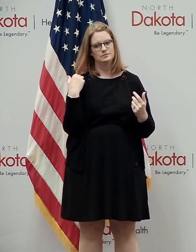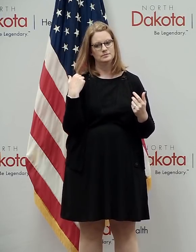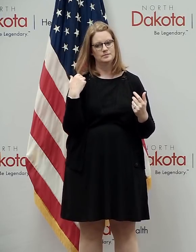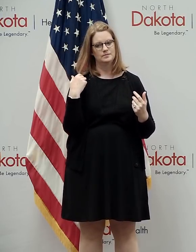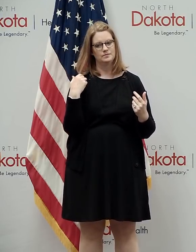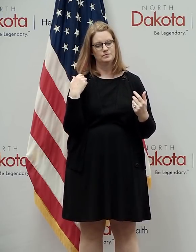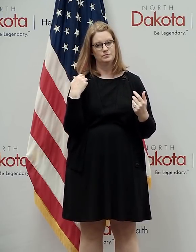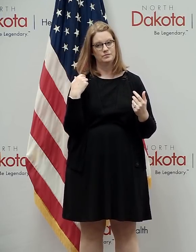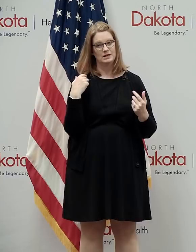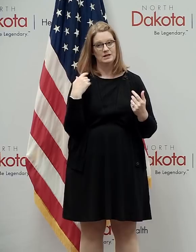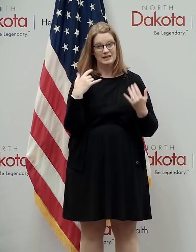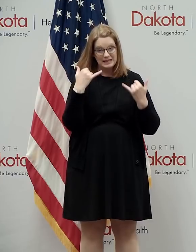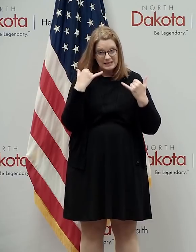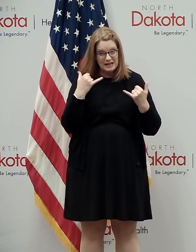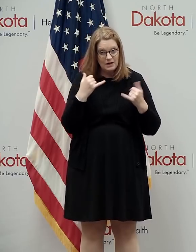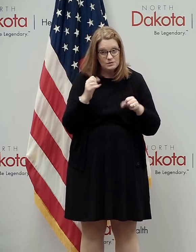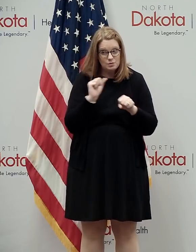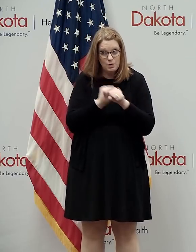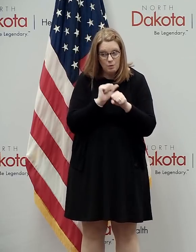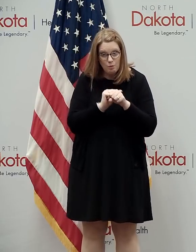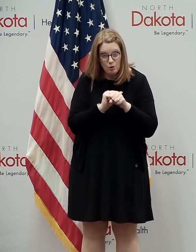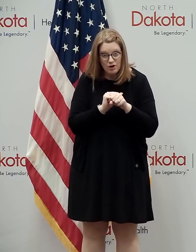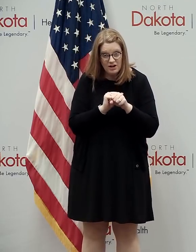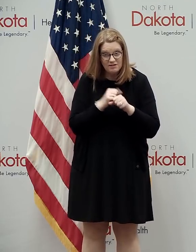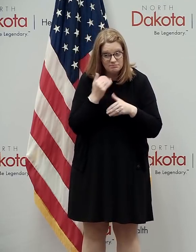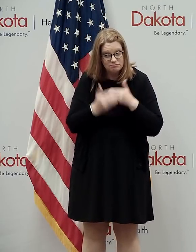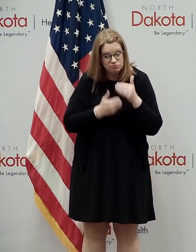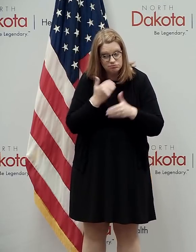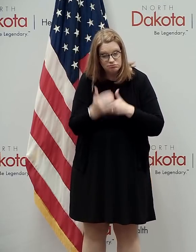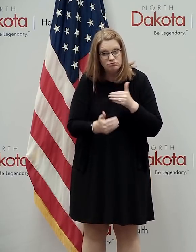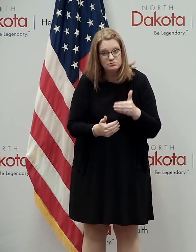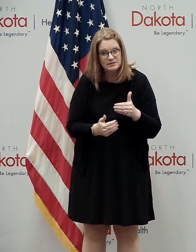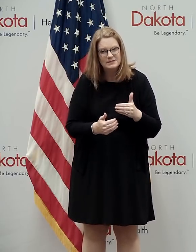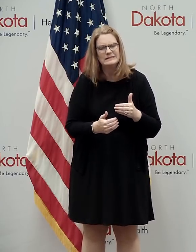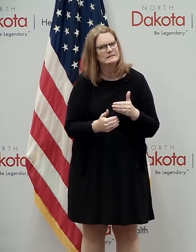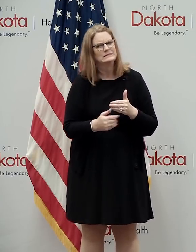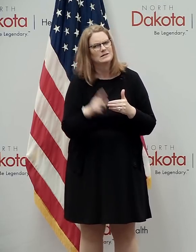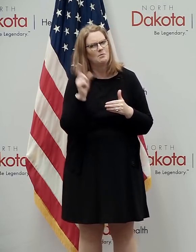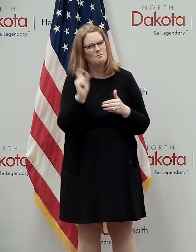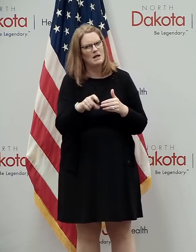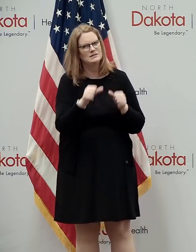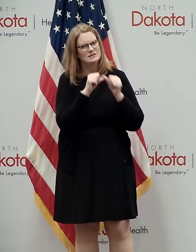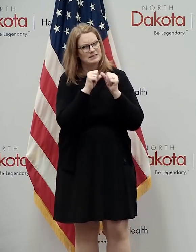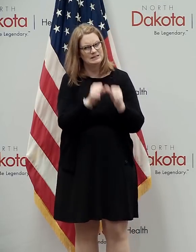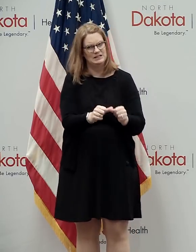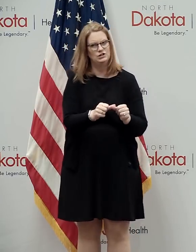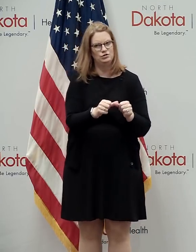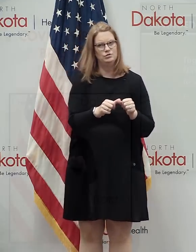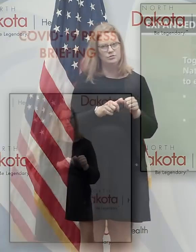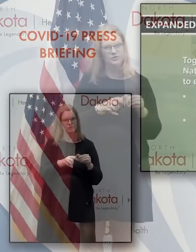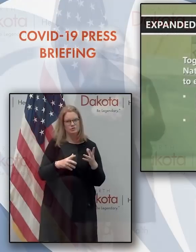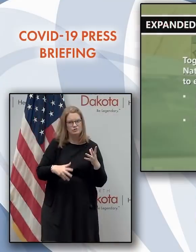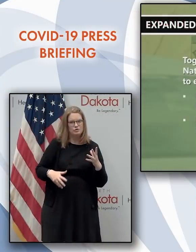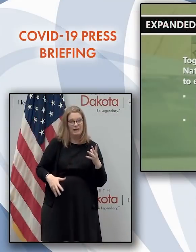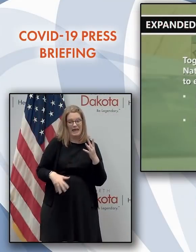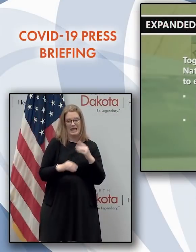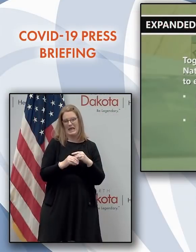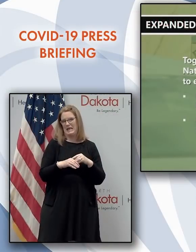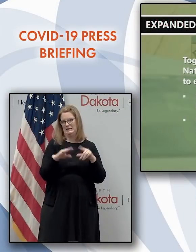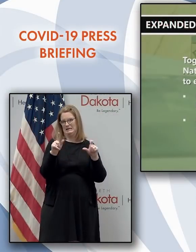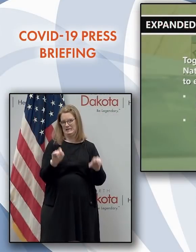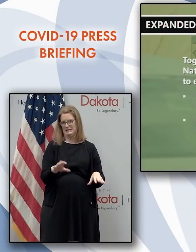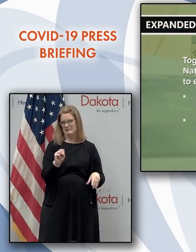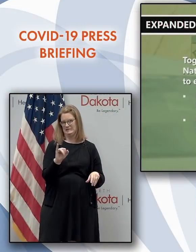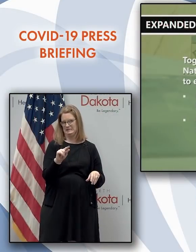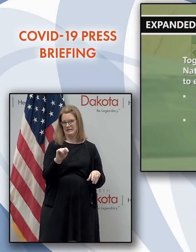are working through this thing, that we want to make sure that we're continuing to expand testing sites that are